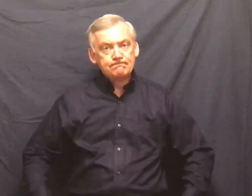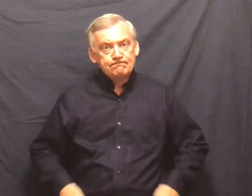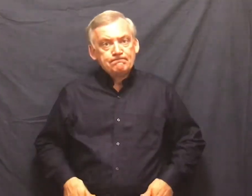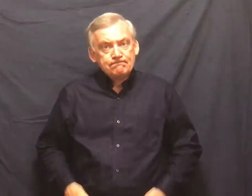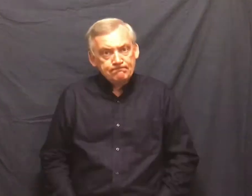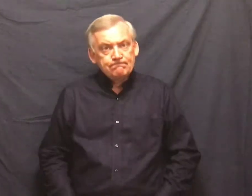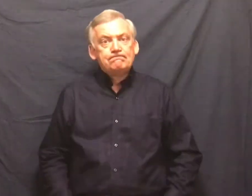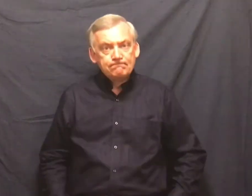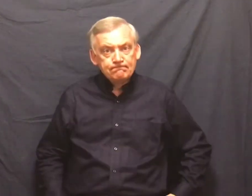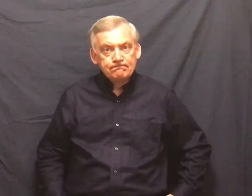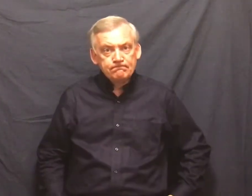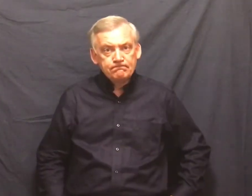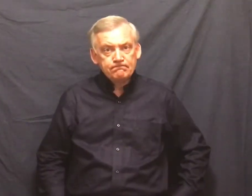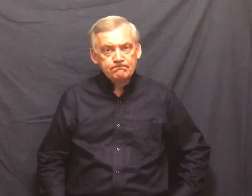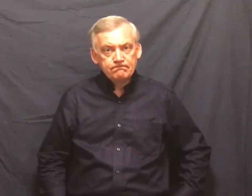And she was starched and clean.